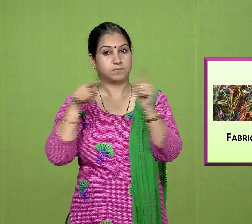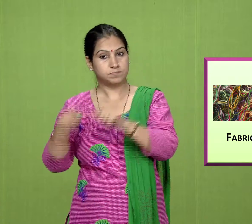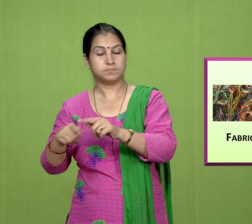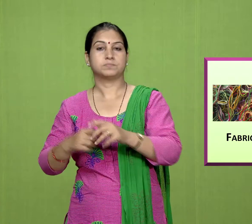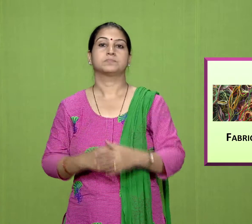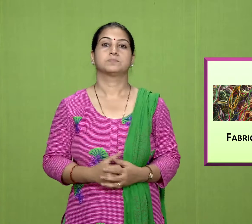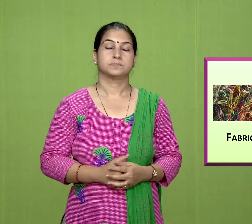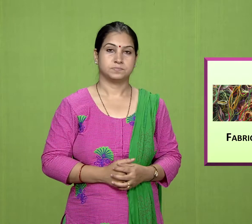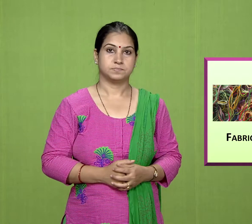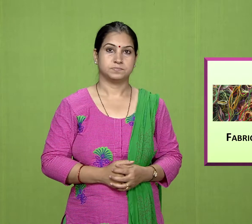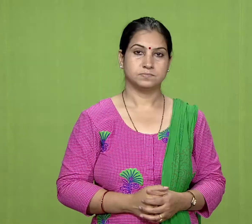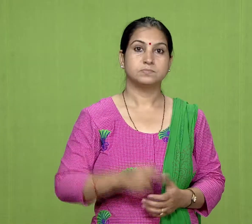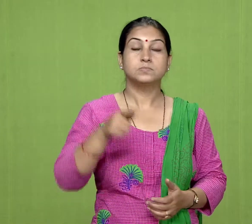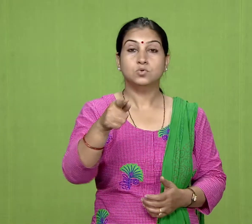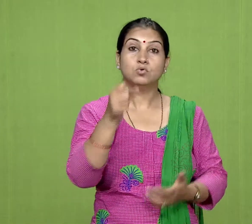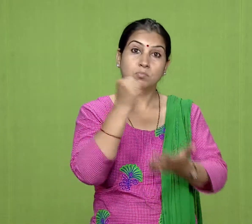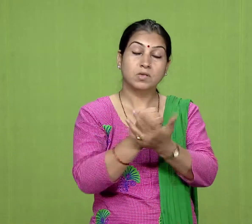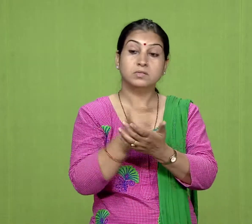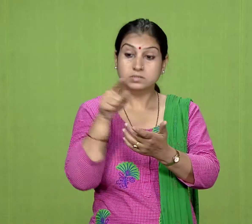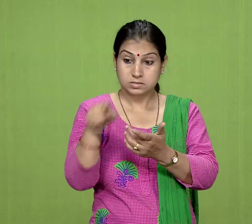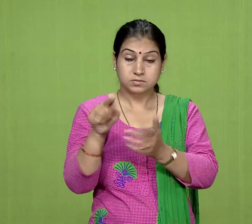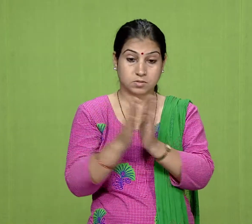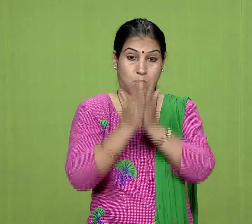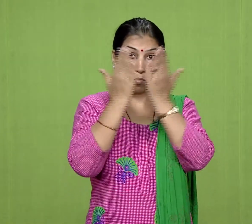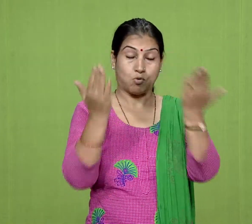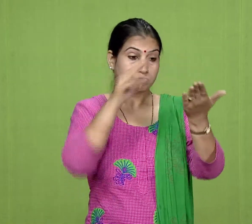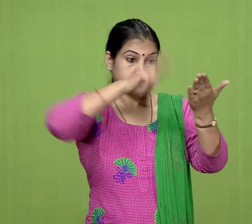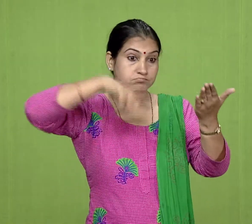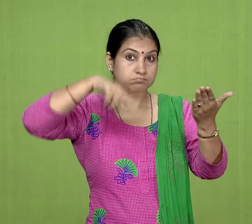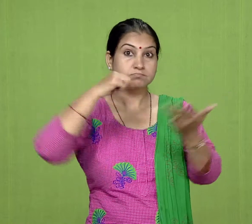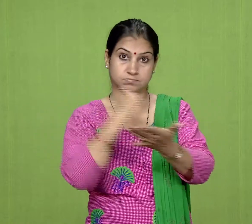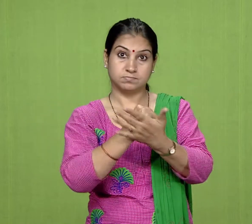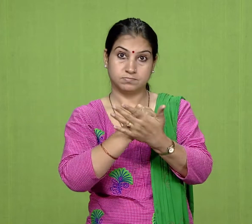a fabric. You must study from your book also